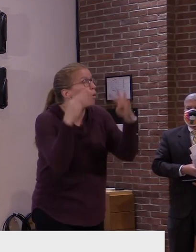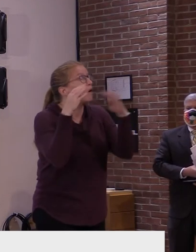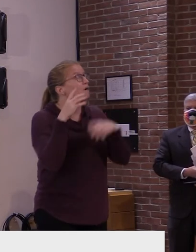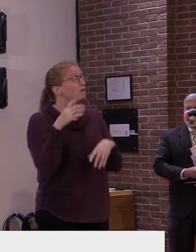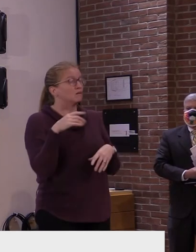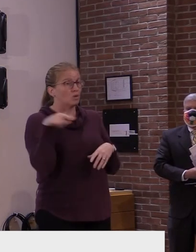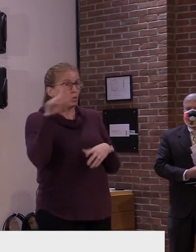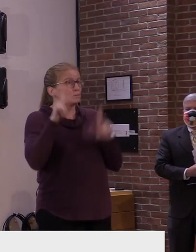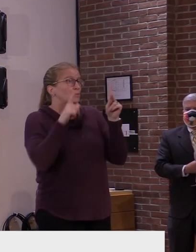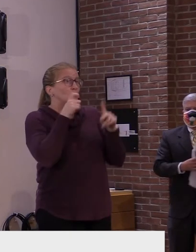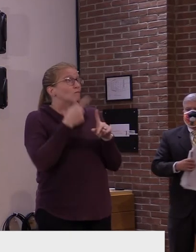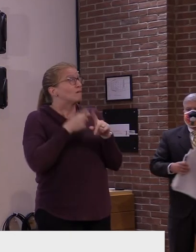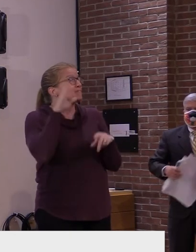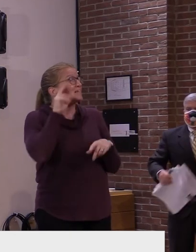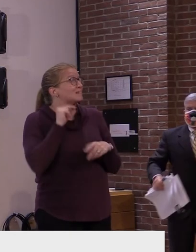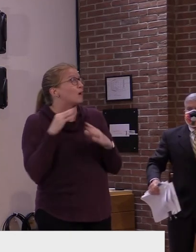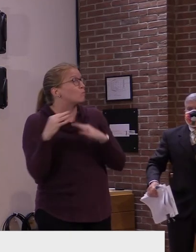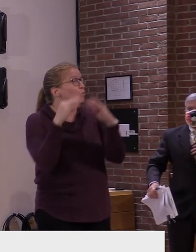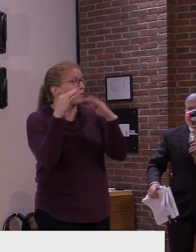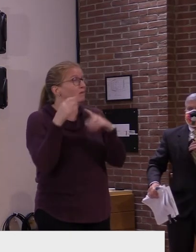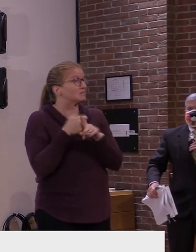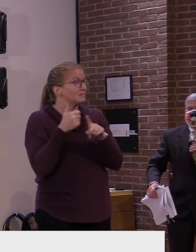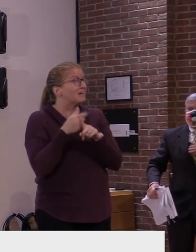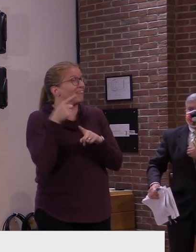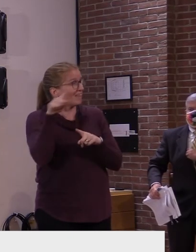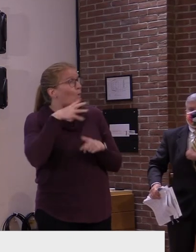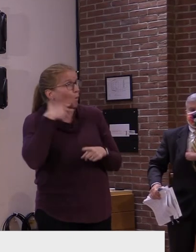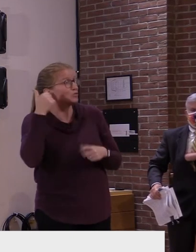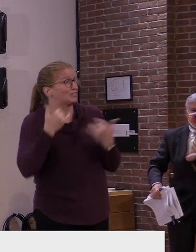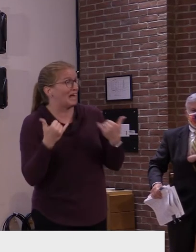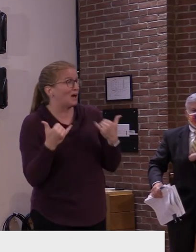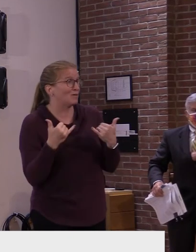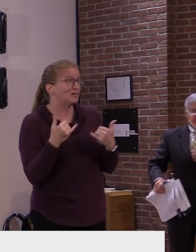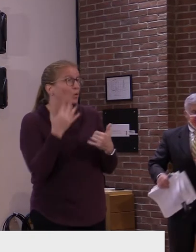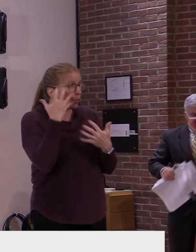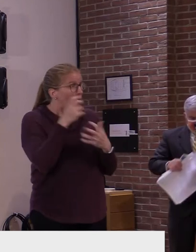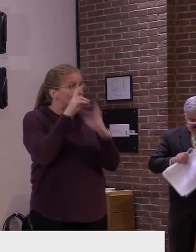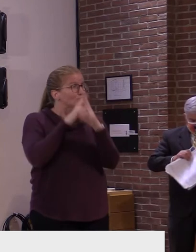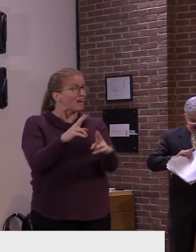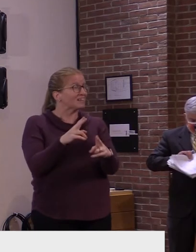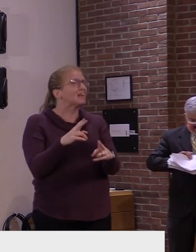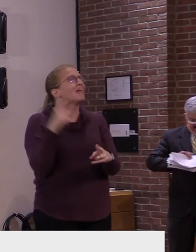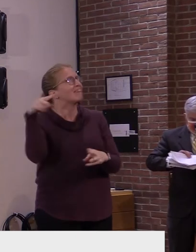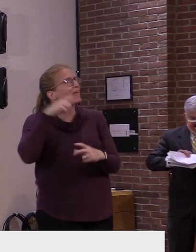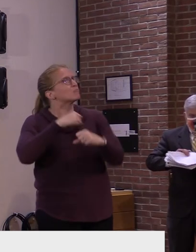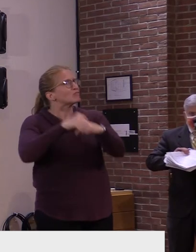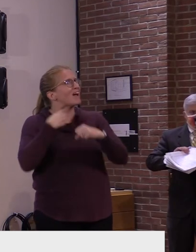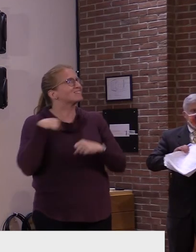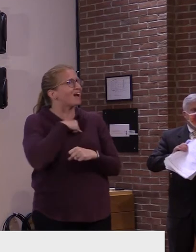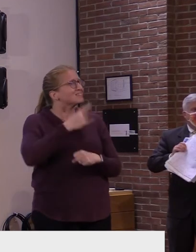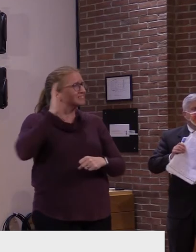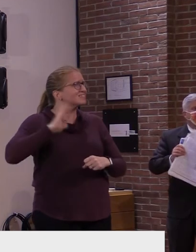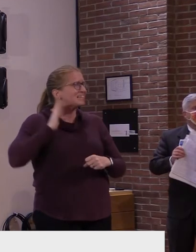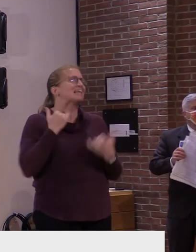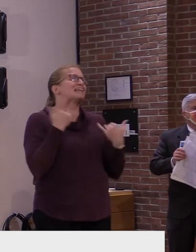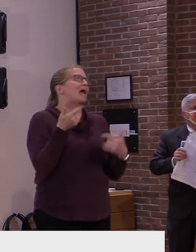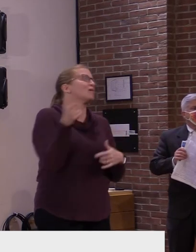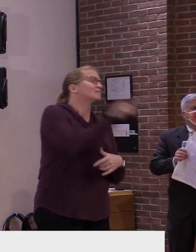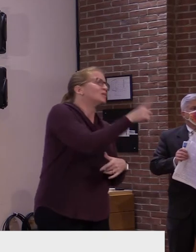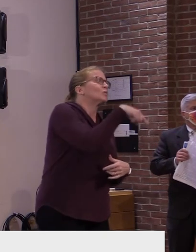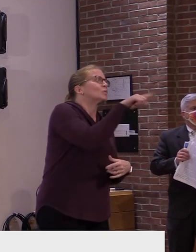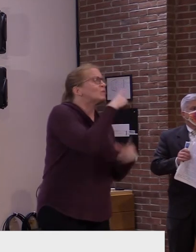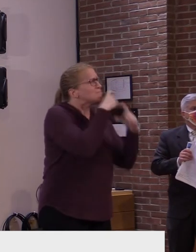who served in vietnam um wear a mask you know protect them like they protected us so that's the theme of the